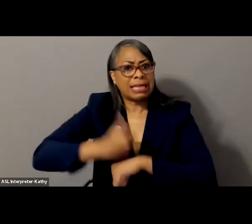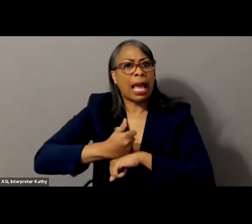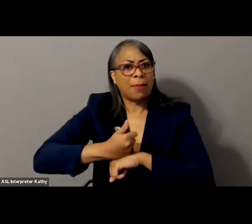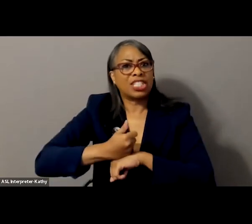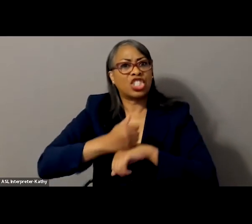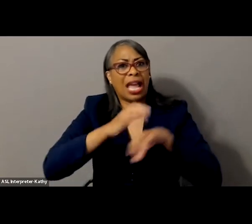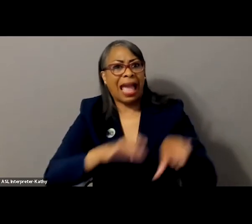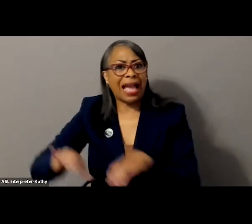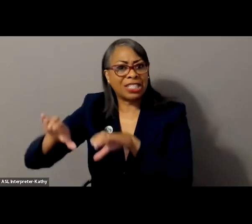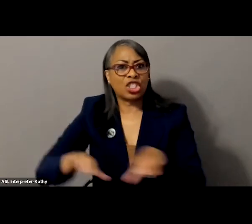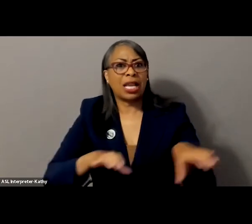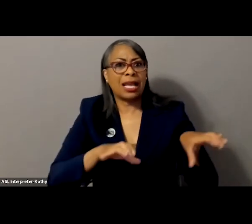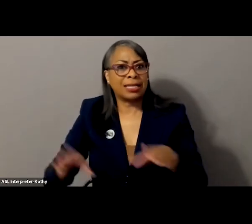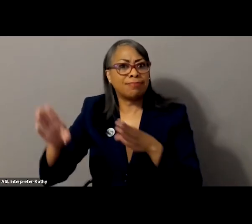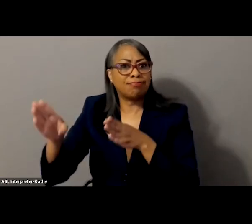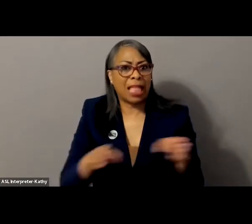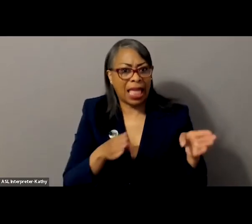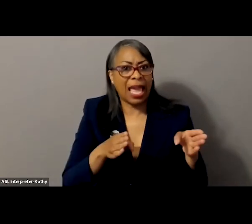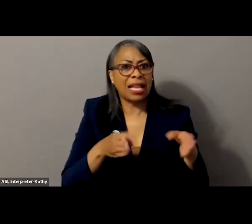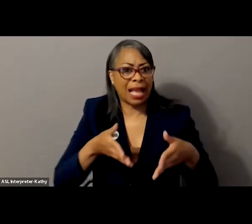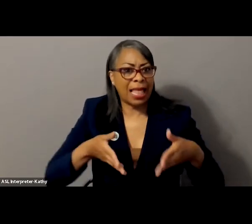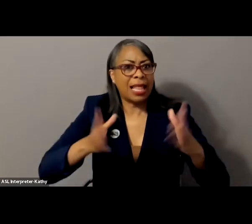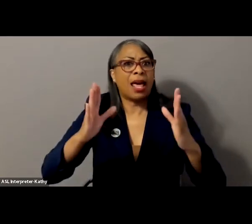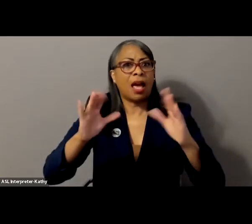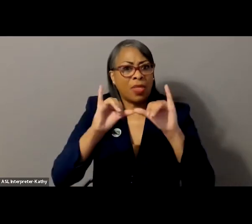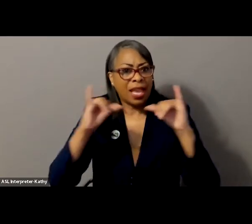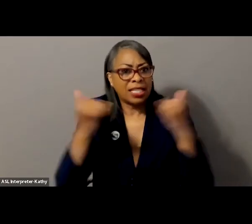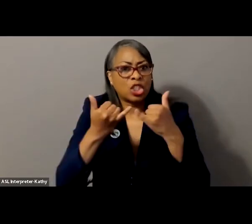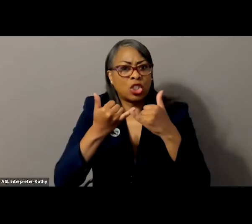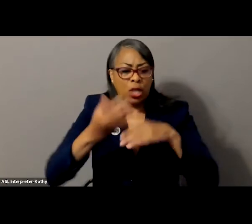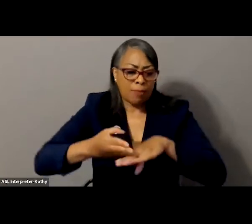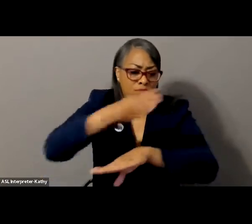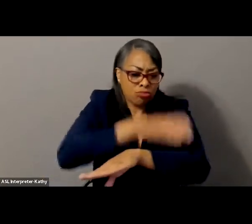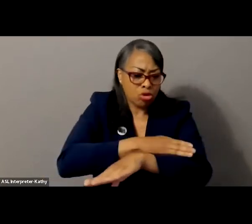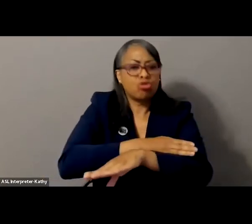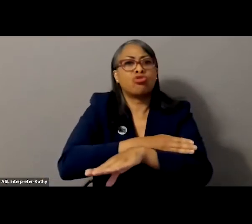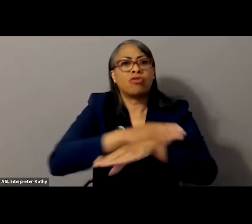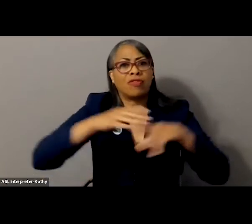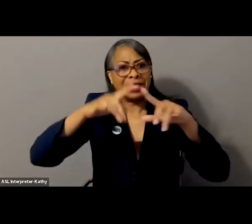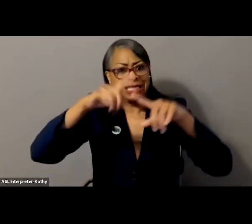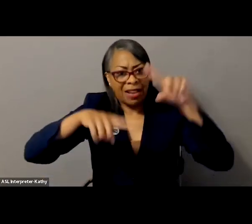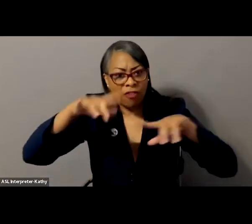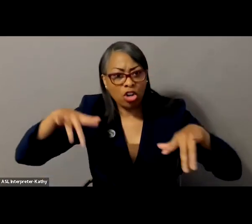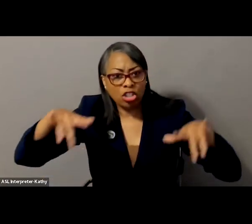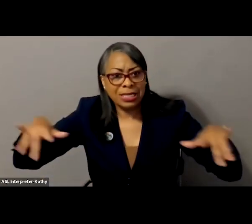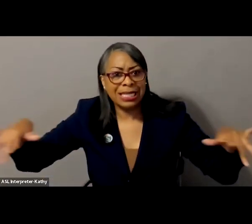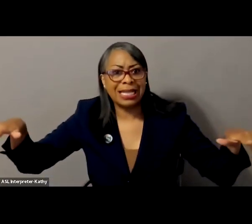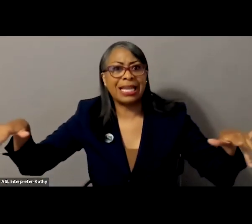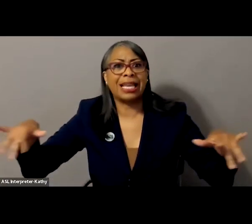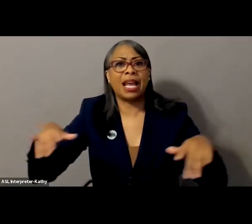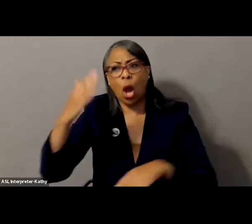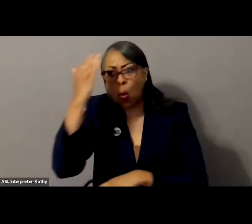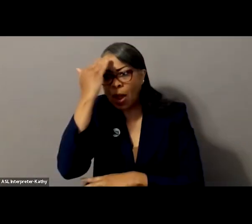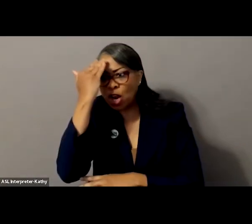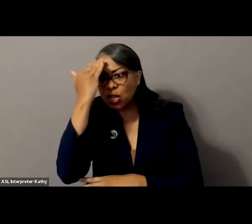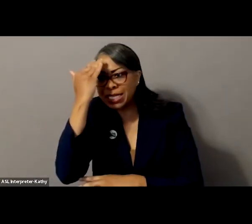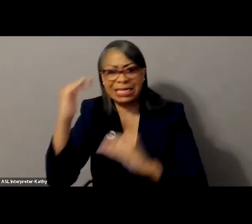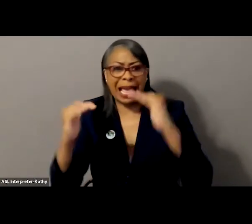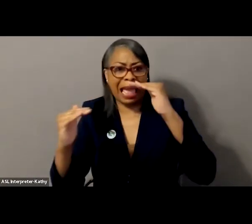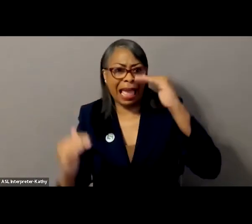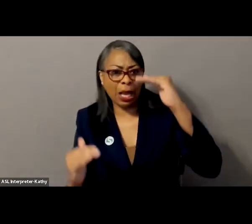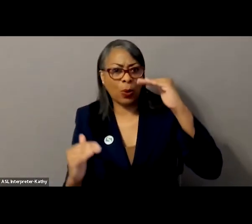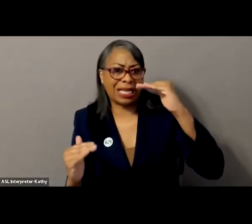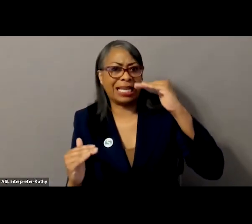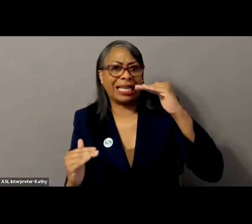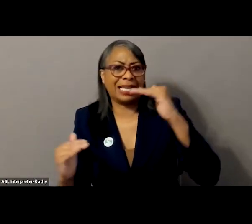will allow the agency to work on diversity and awareness and equity issues and to expand their